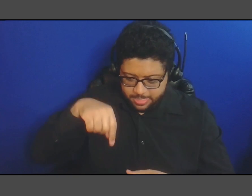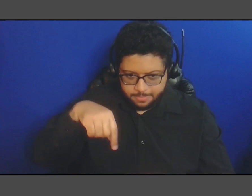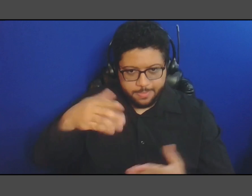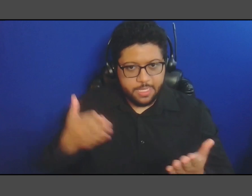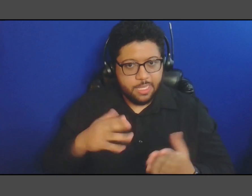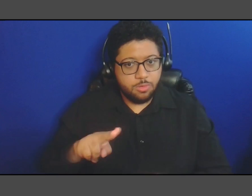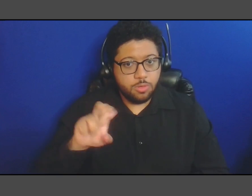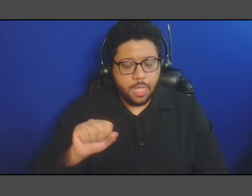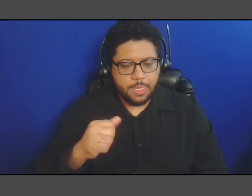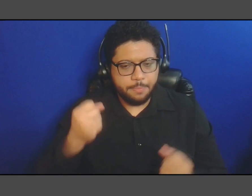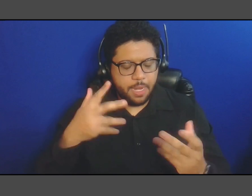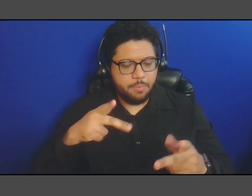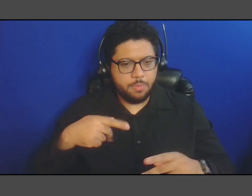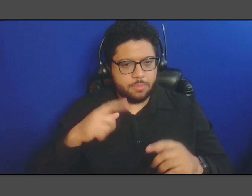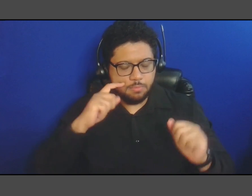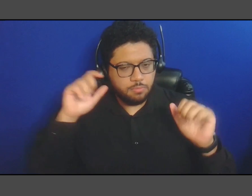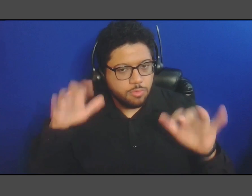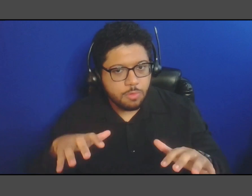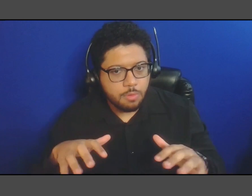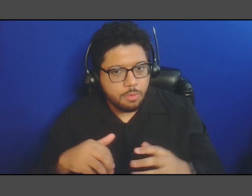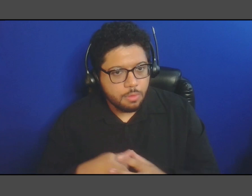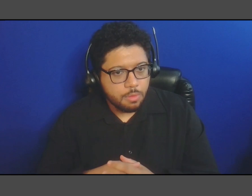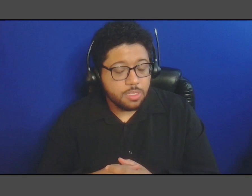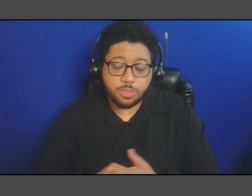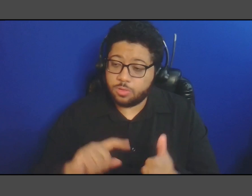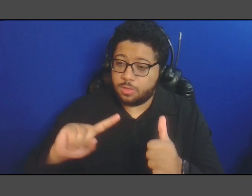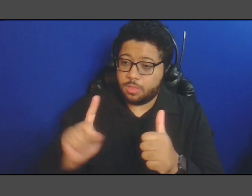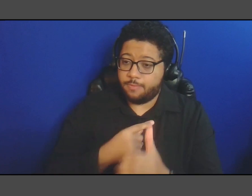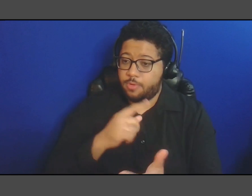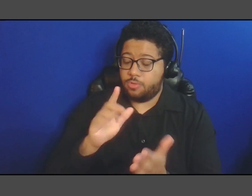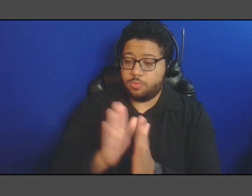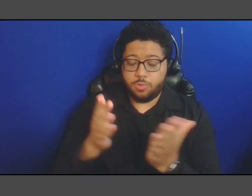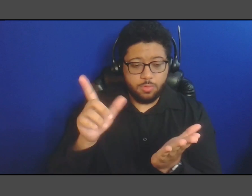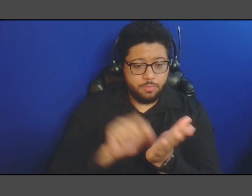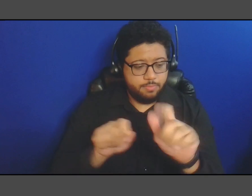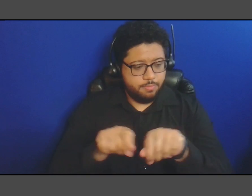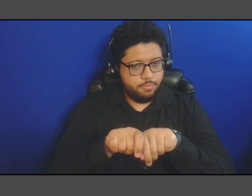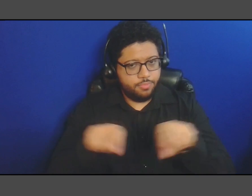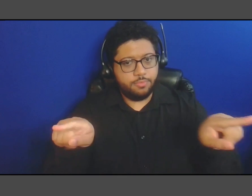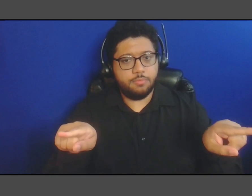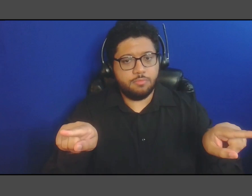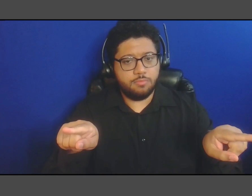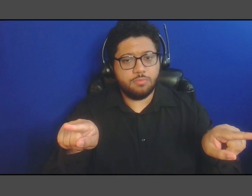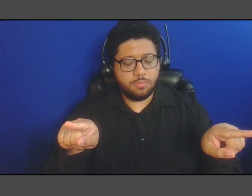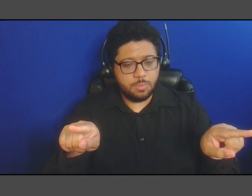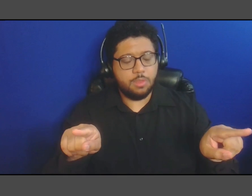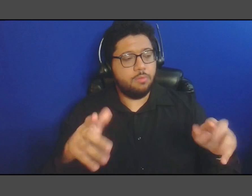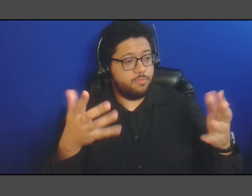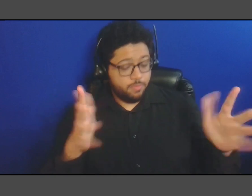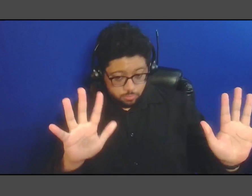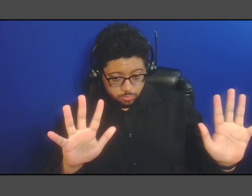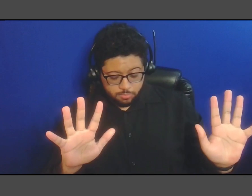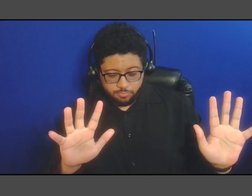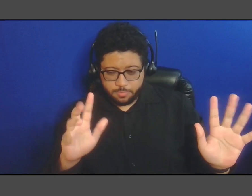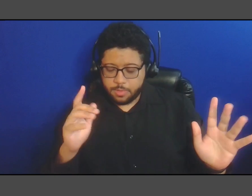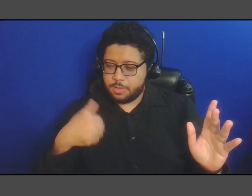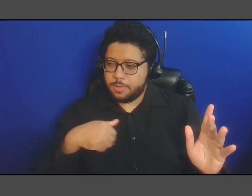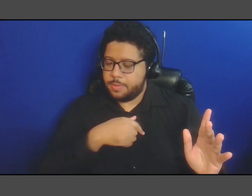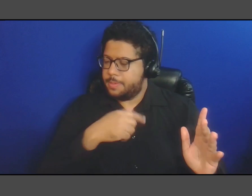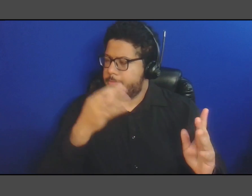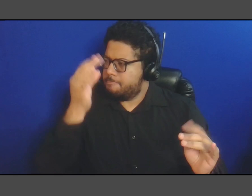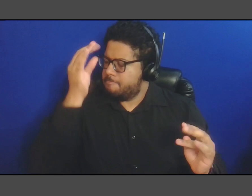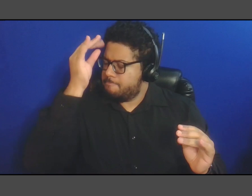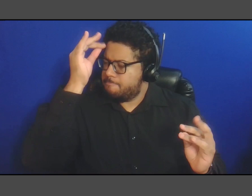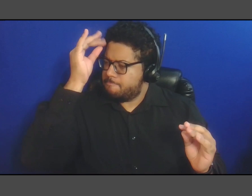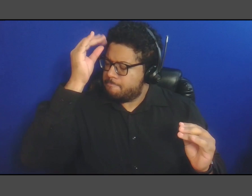volume comes out, and then we decide, what should we do? One of the things we felt